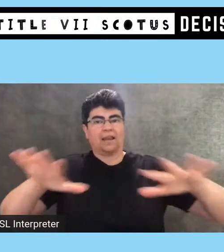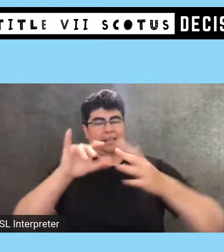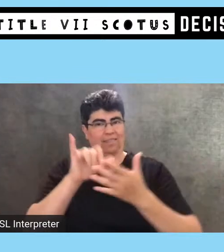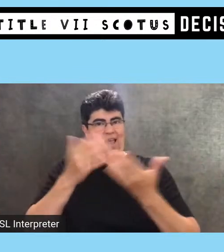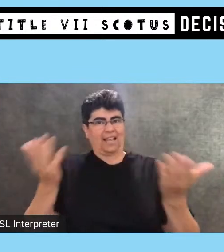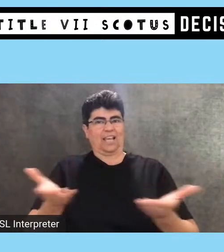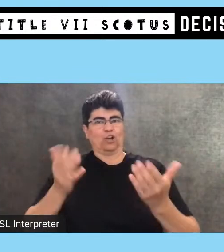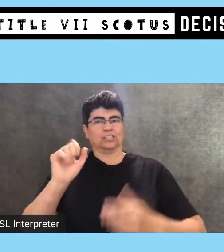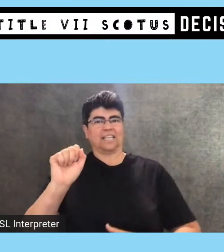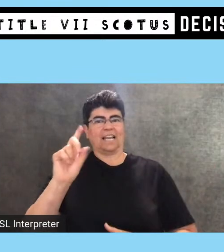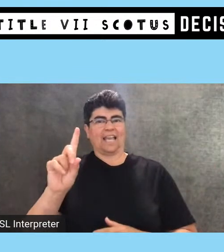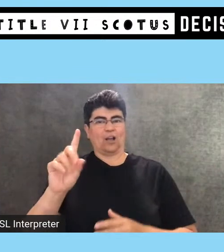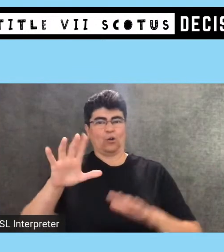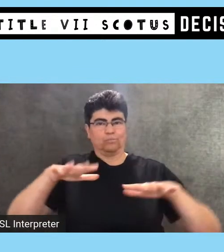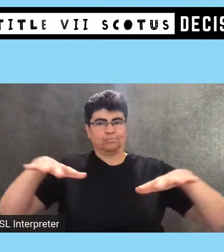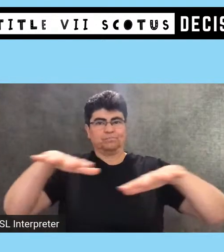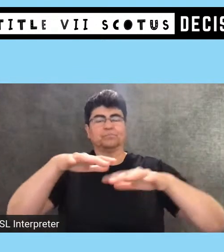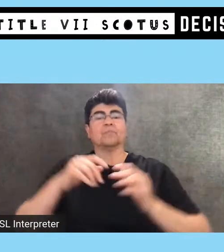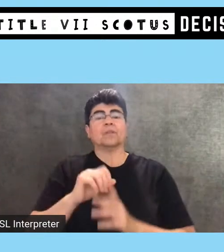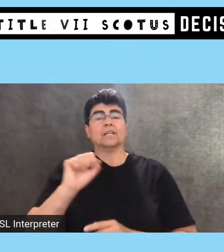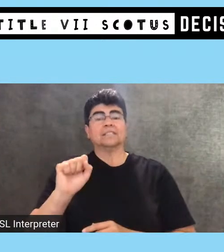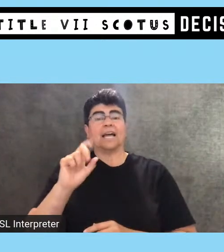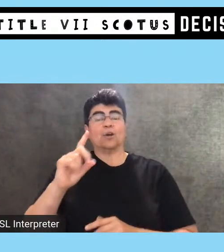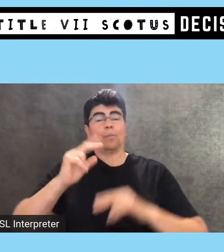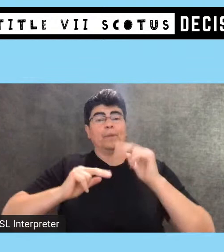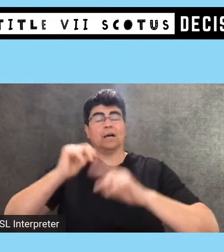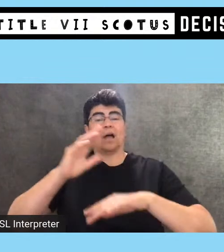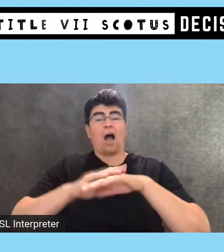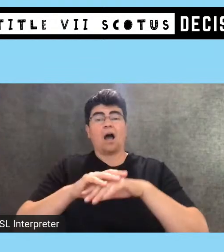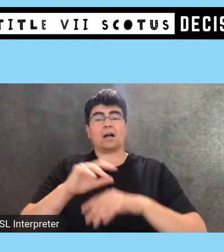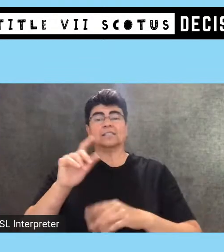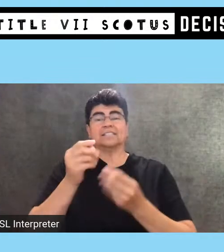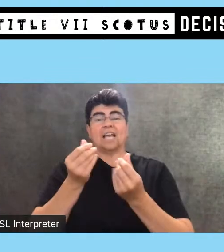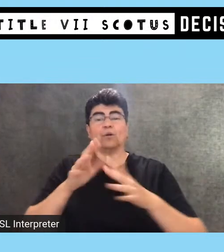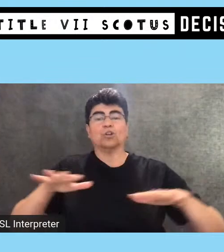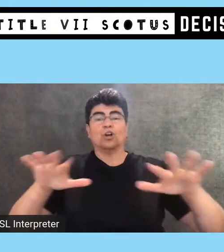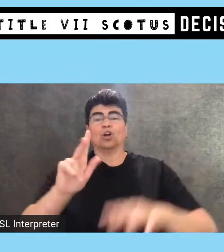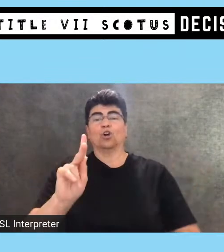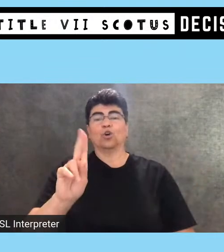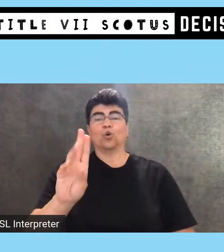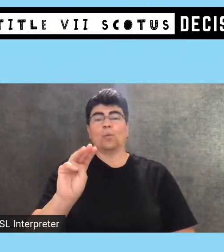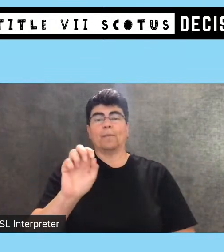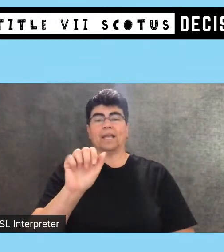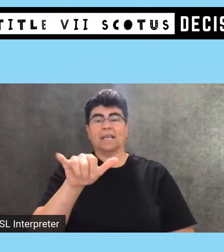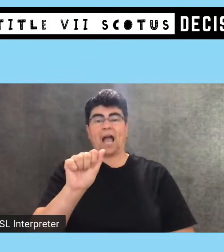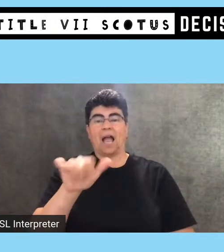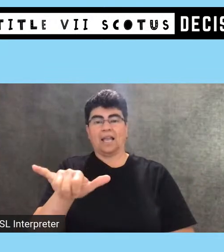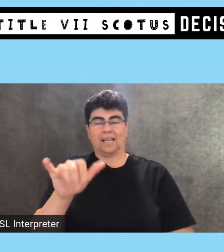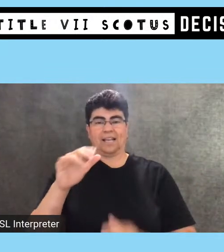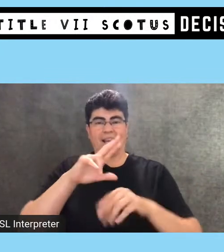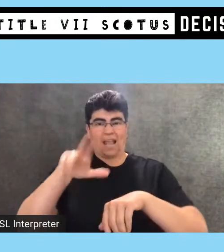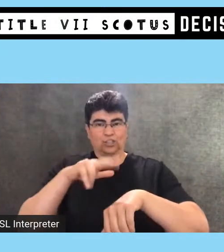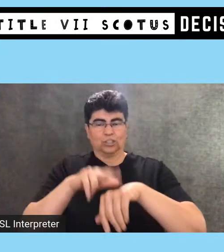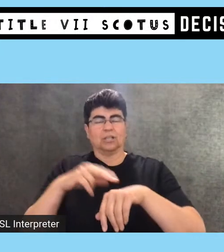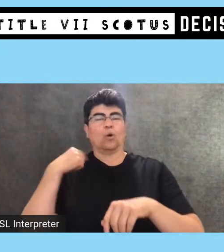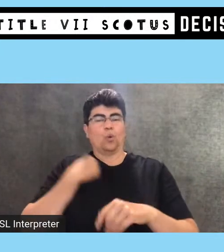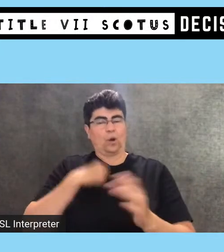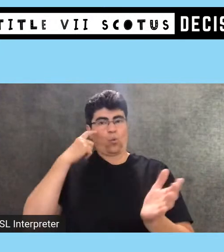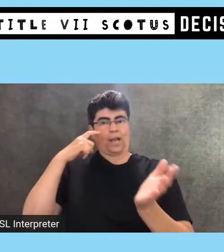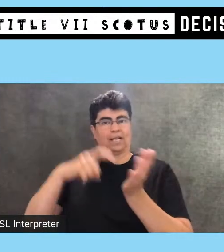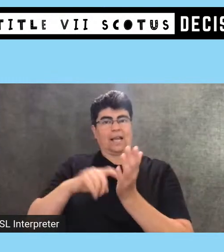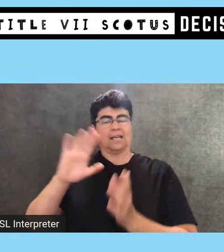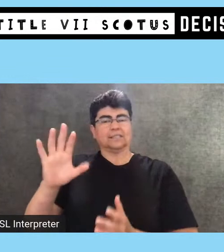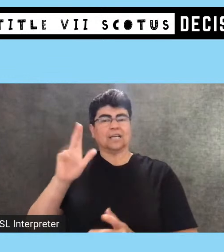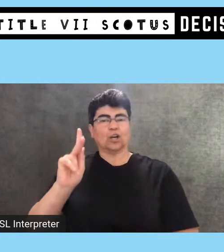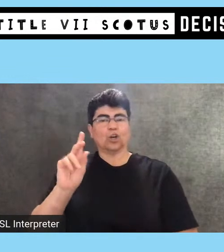Diego resides. San Diego was built upon the territory of the Kumeyaay Nation. We recognize that the Kumeyaay people